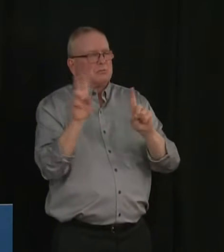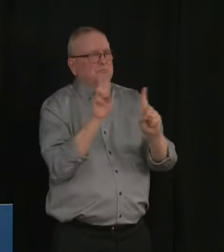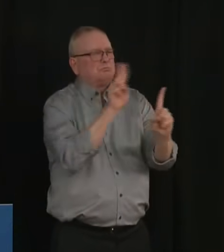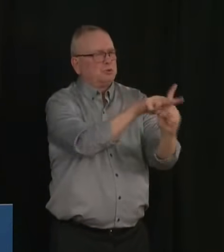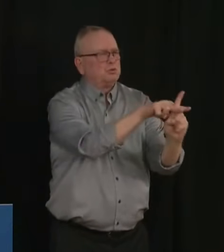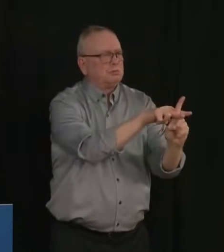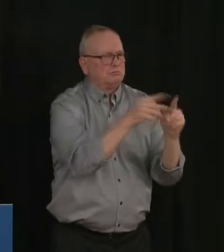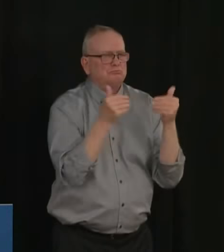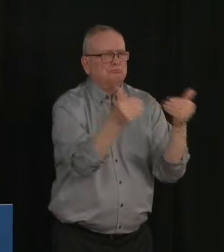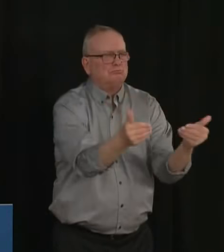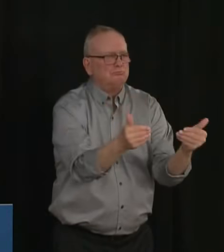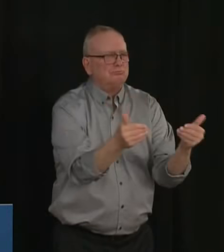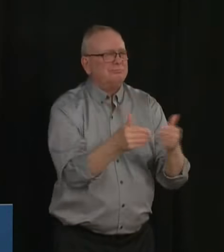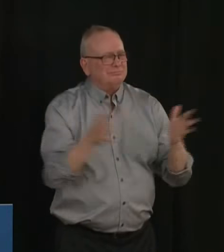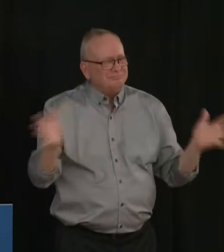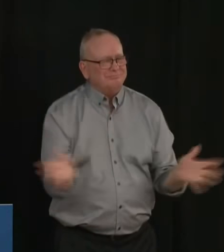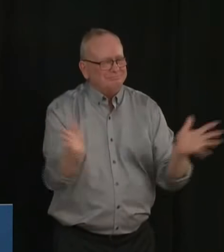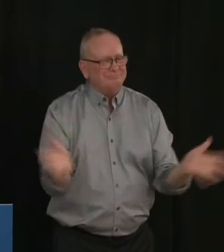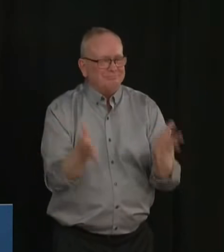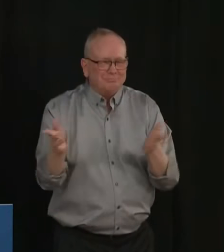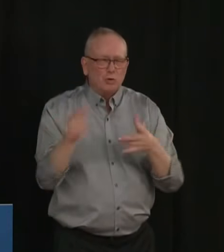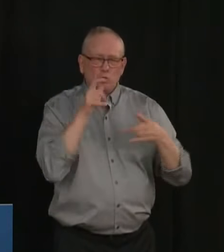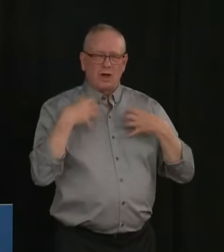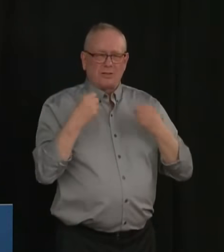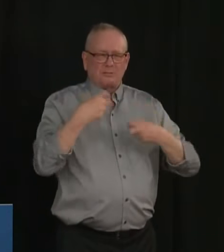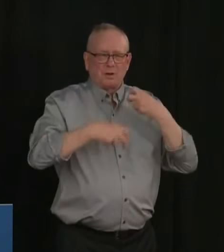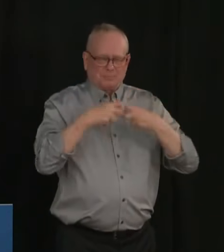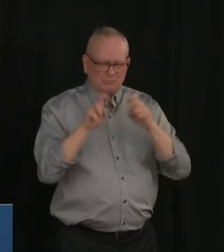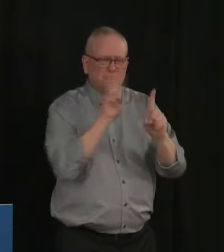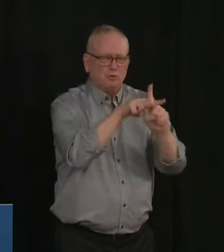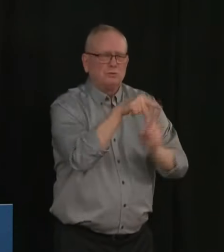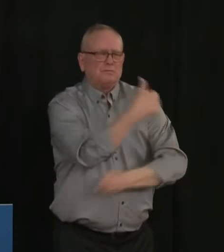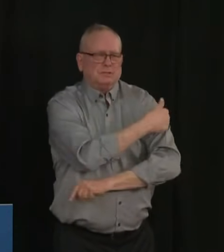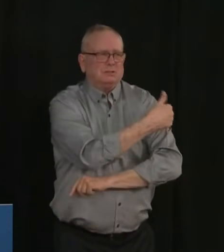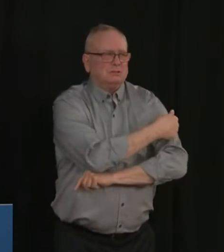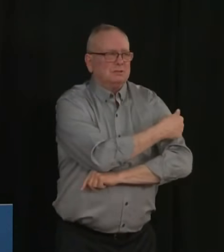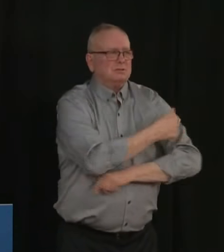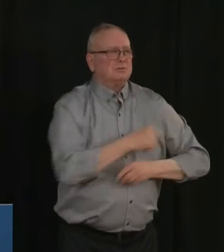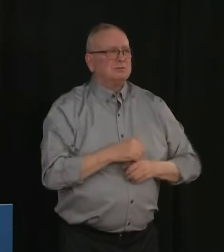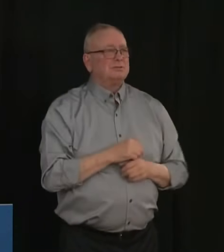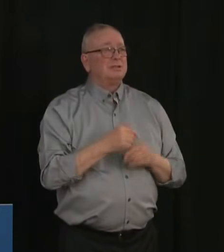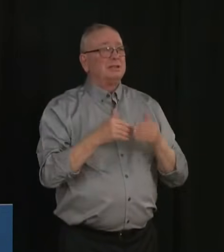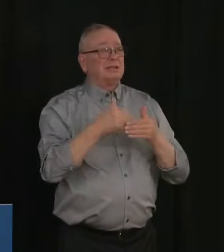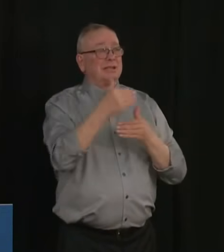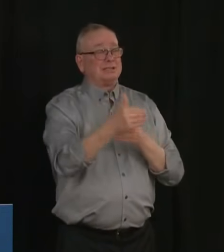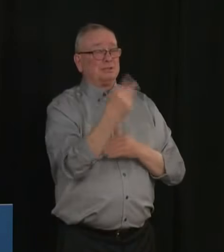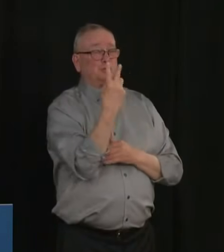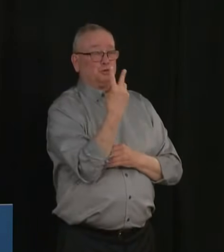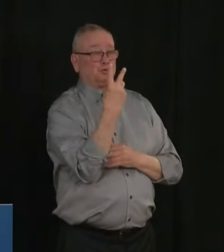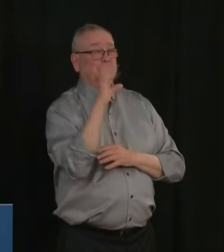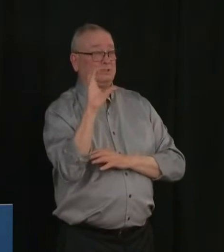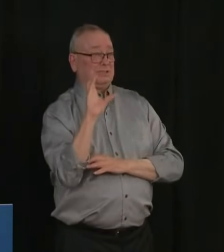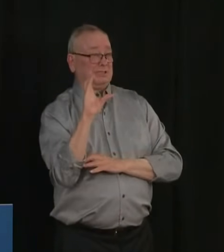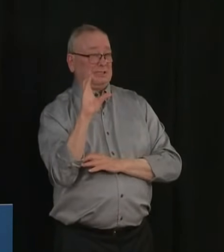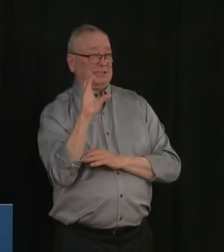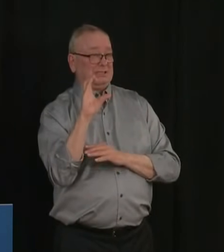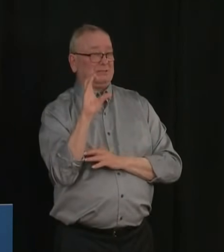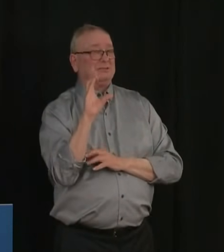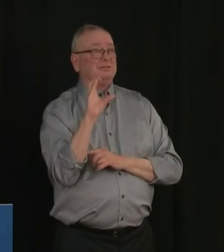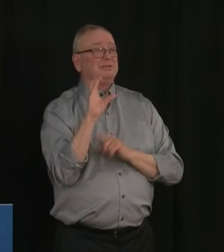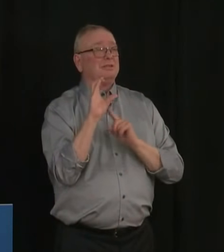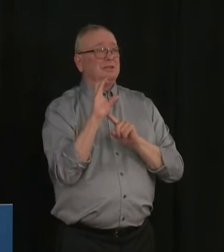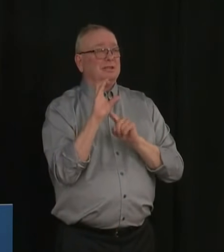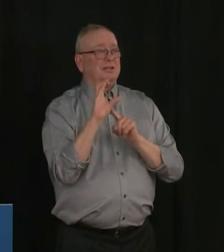so. And as we're looking at the rollout in 2C, part of those groups are exactly those groups where we have seen extremely